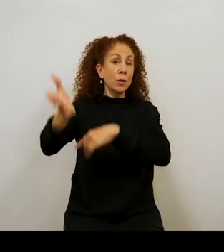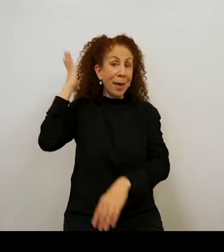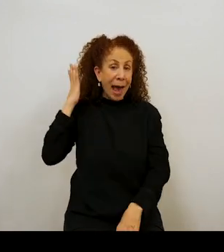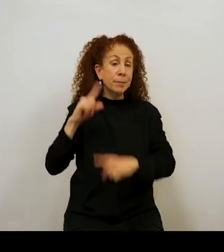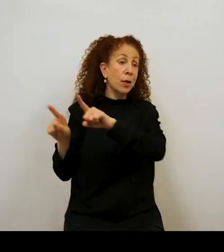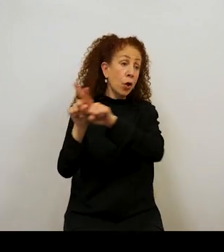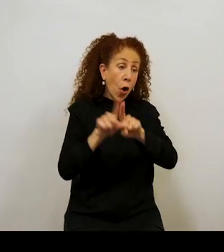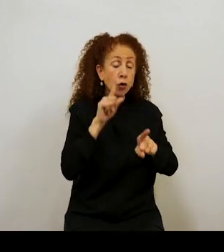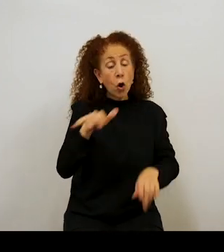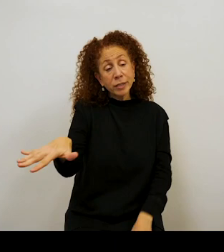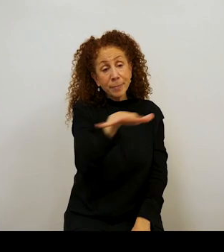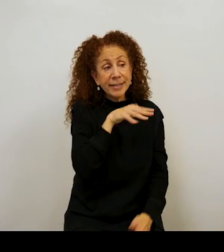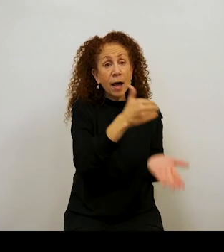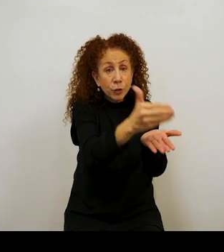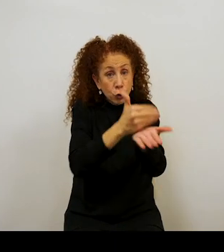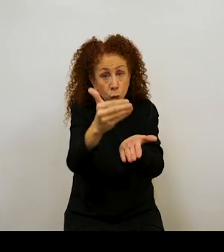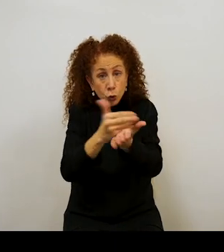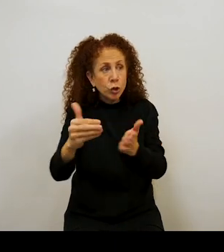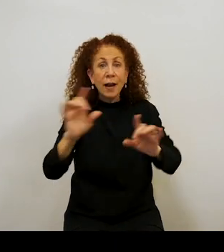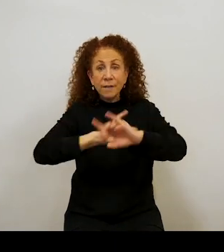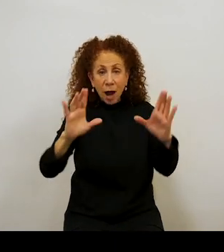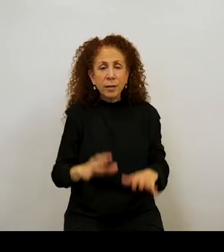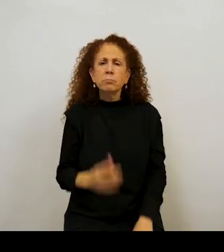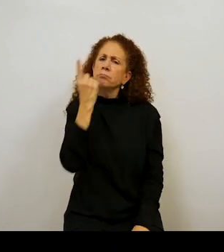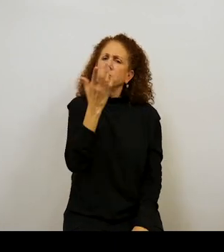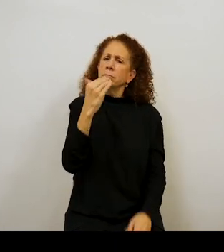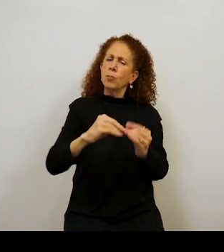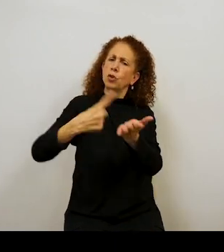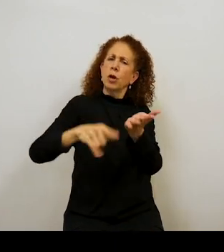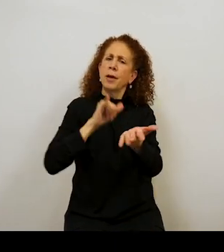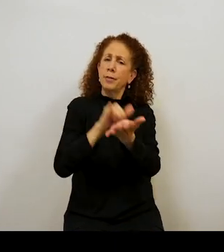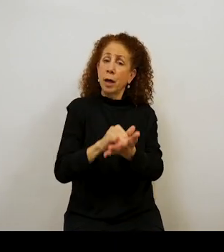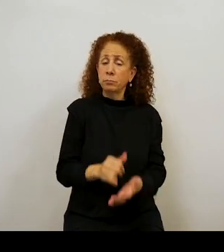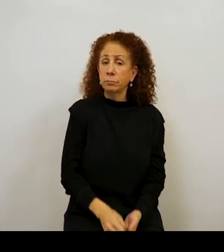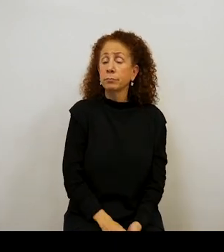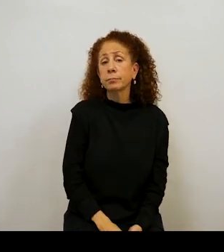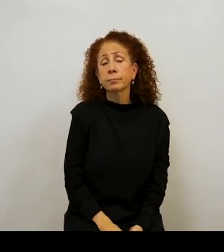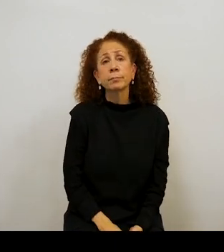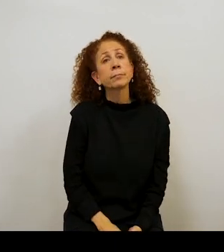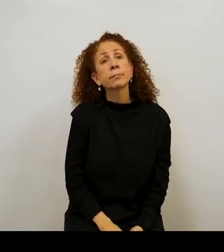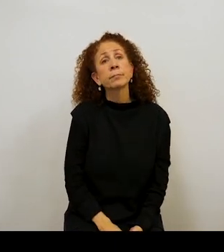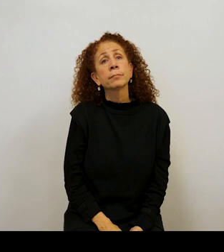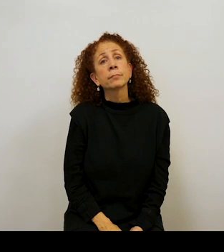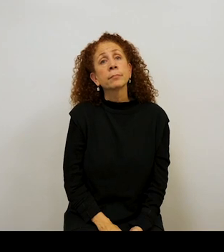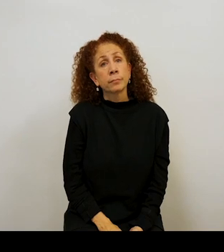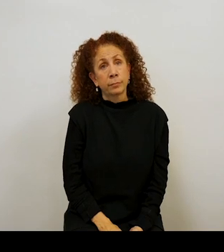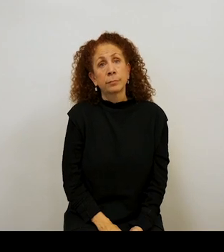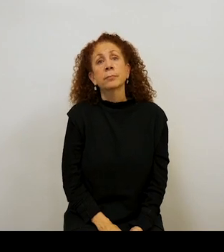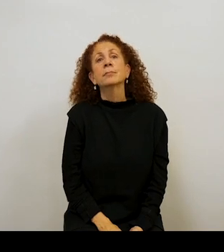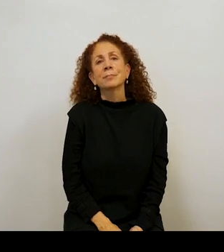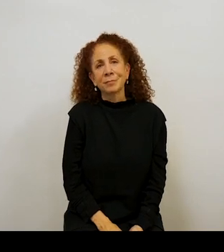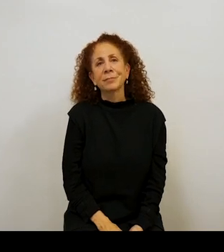they are also spaces of exclusion and spaces of violence. And I wondered if you could just talk a little bit about those two things. Yeah, I have such